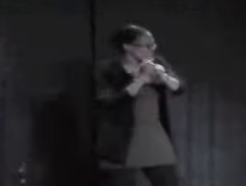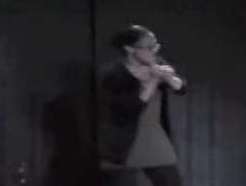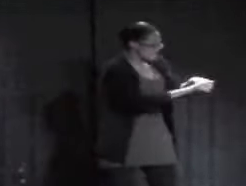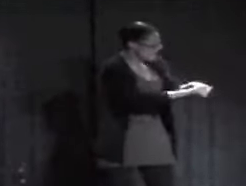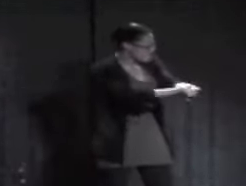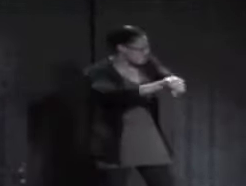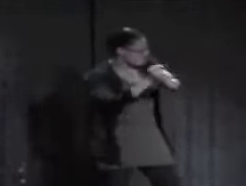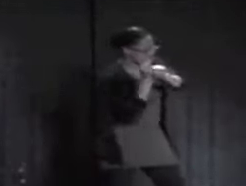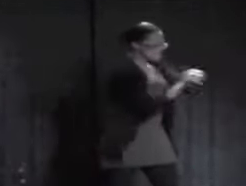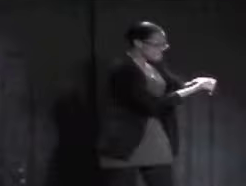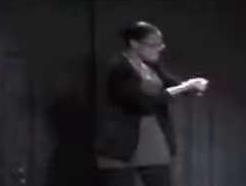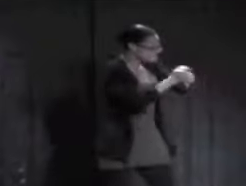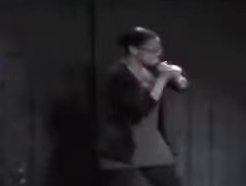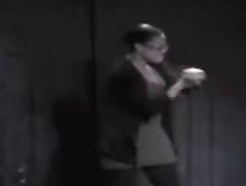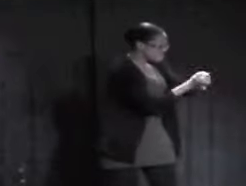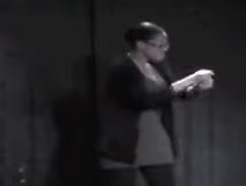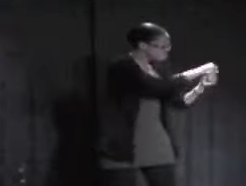axe, and now he's chopping away at the tree.